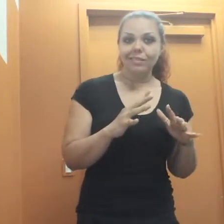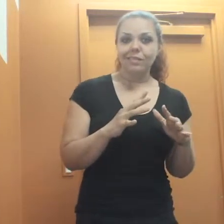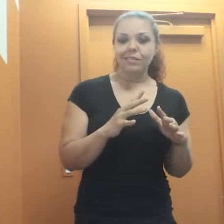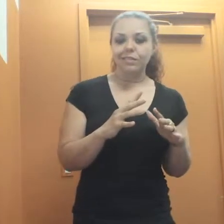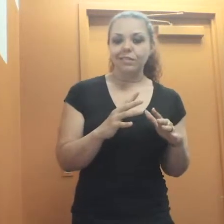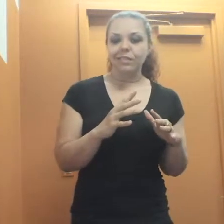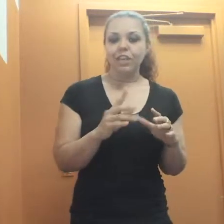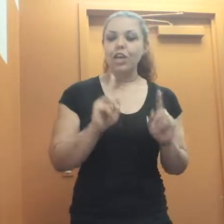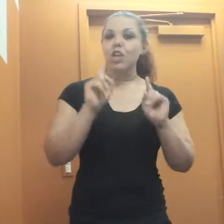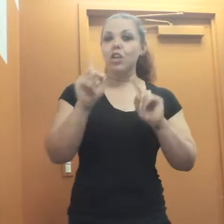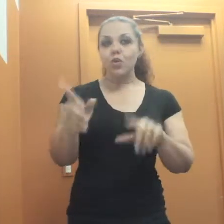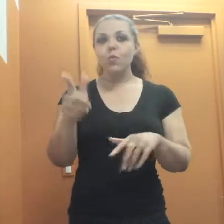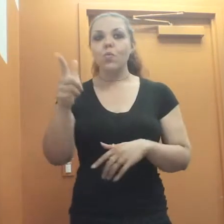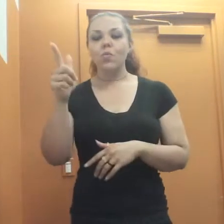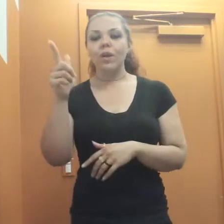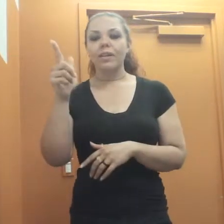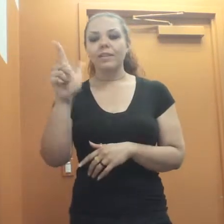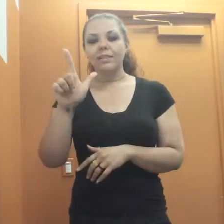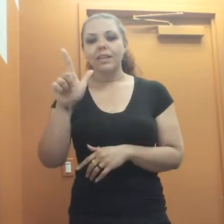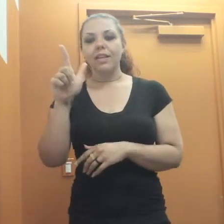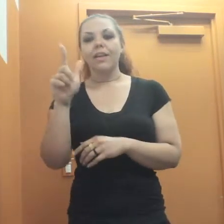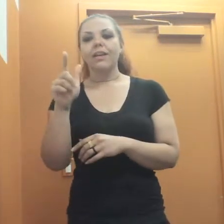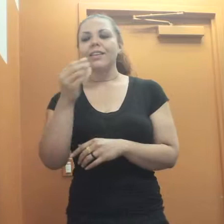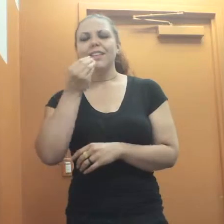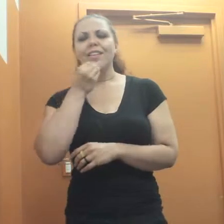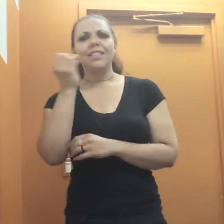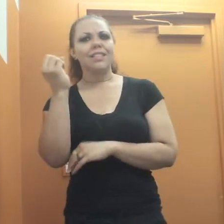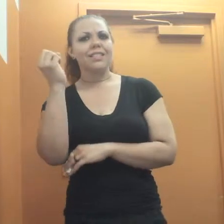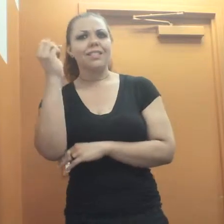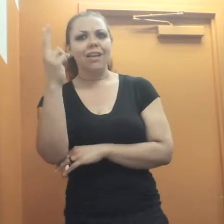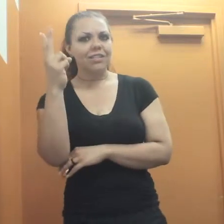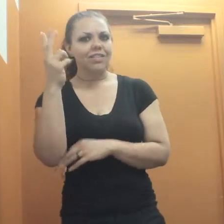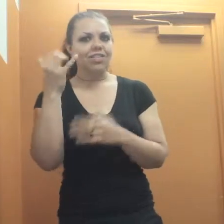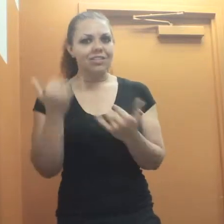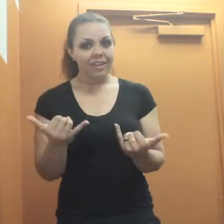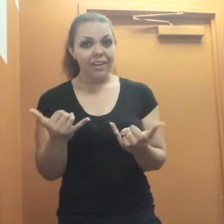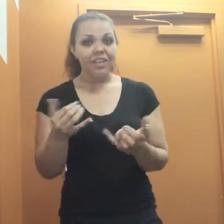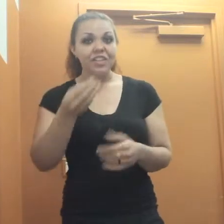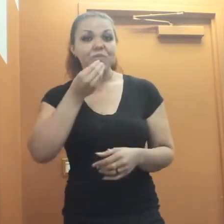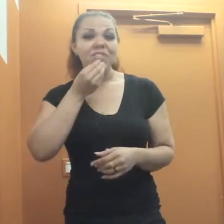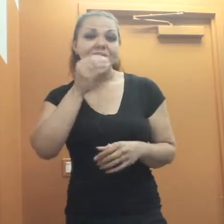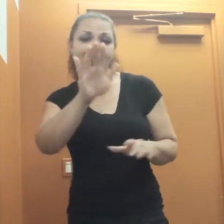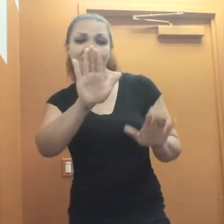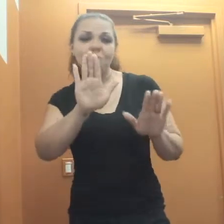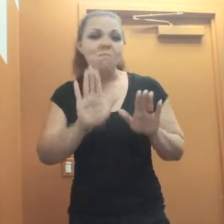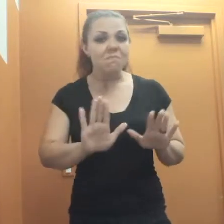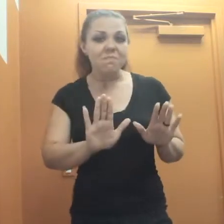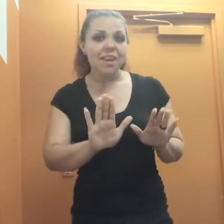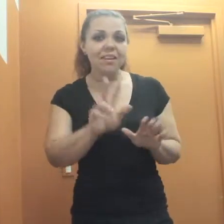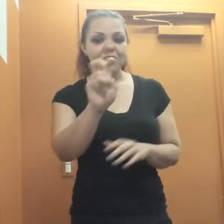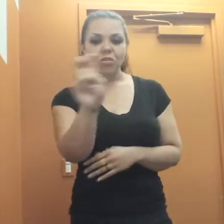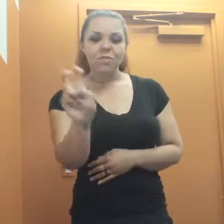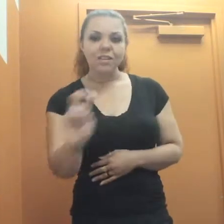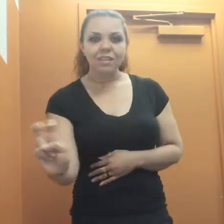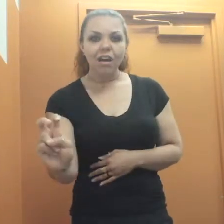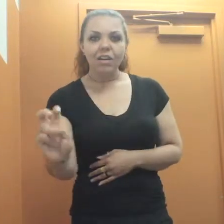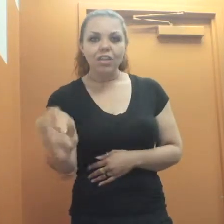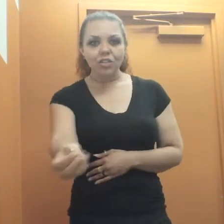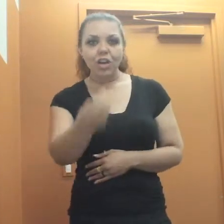lunch today, you were eating that terrific pizza, and you took a bite, and then you chewed it, and it